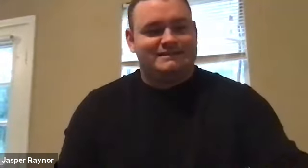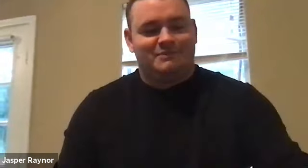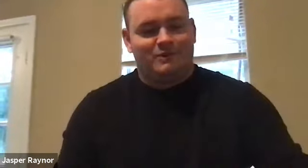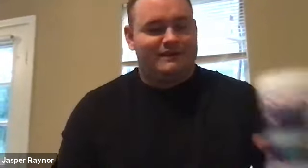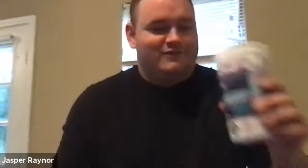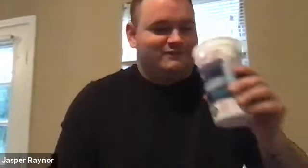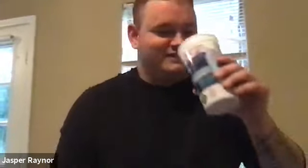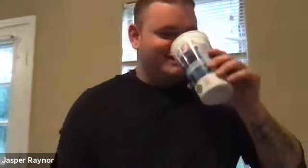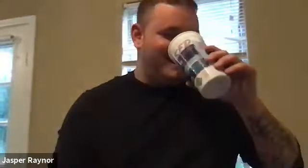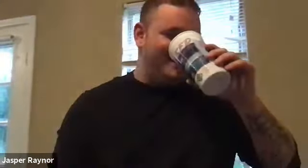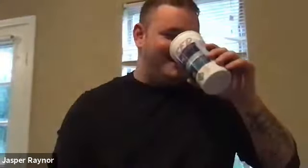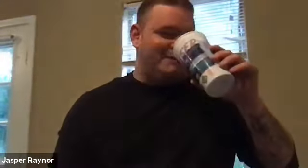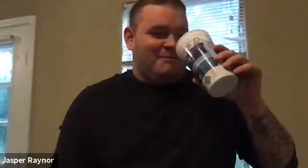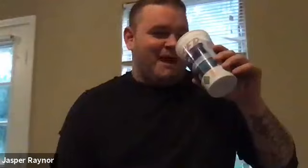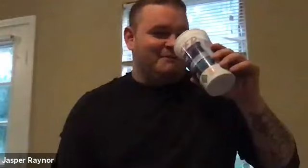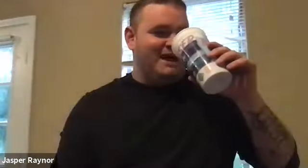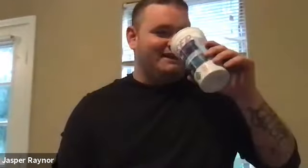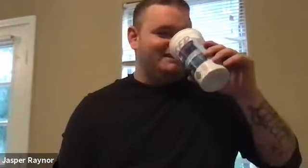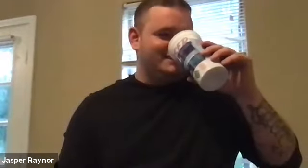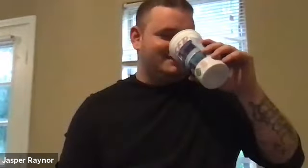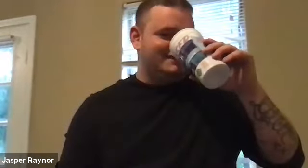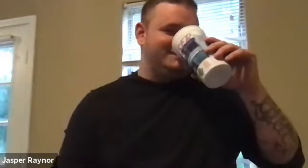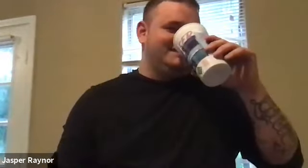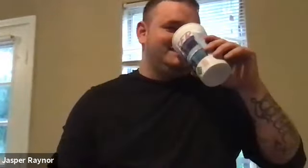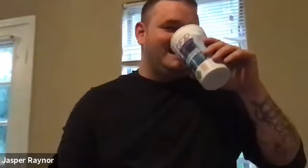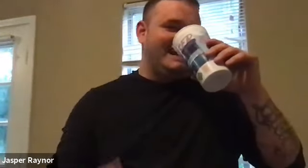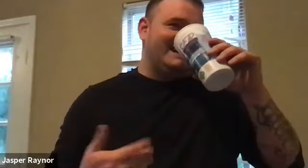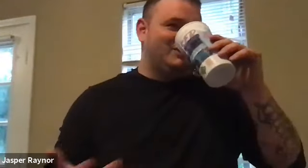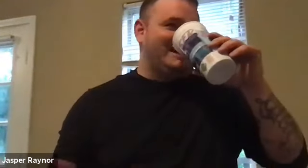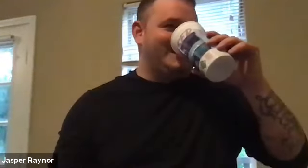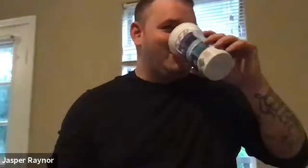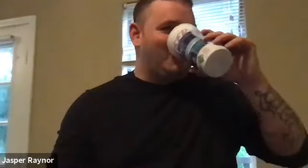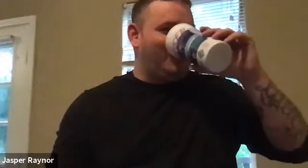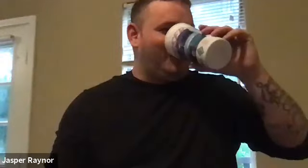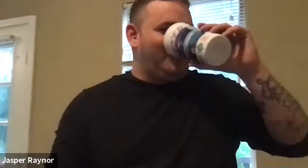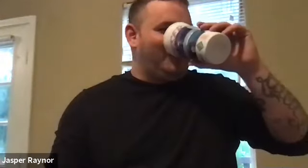but whatever. I'm not mad about it. That's right.